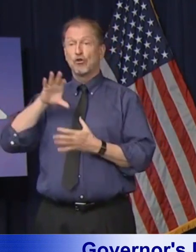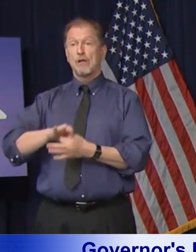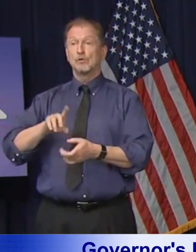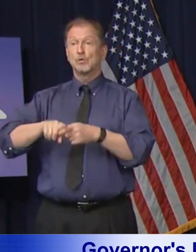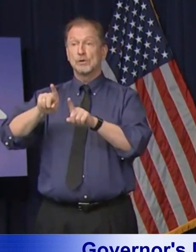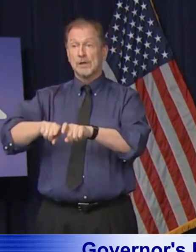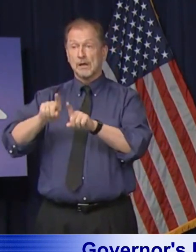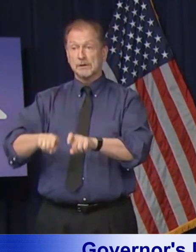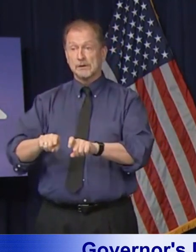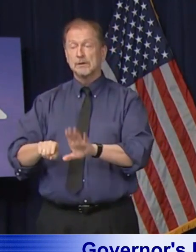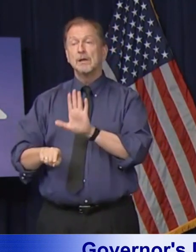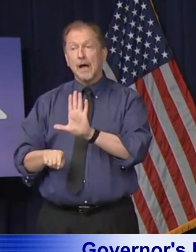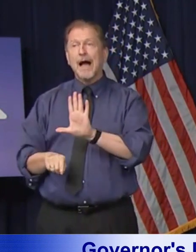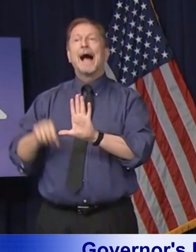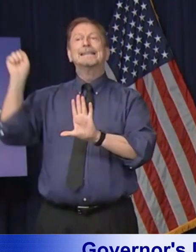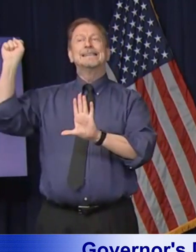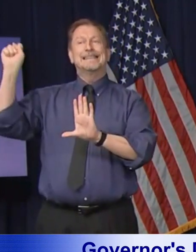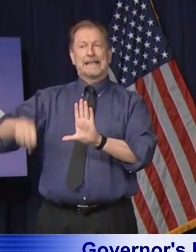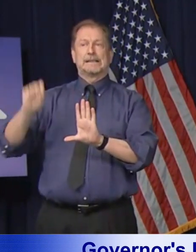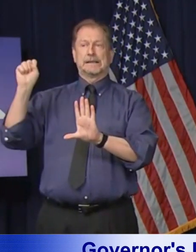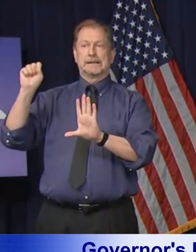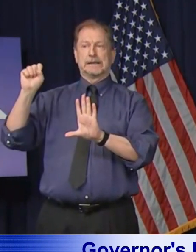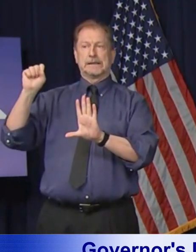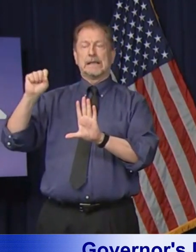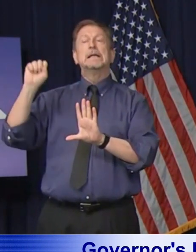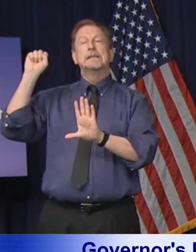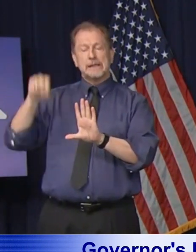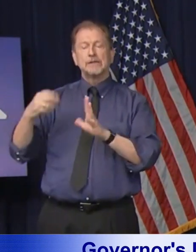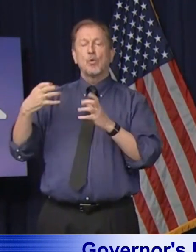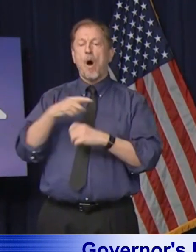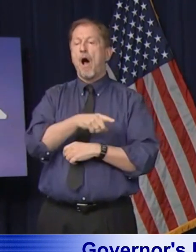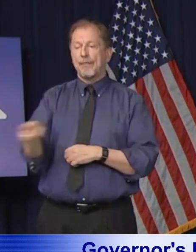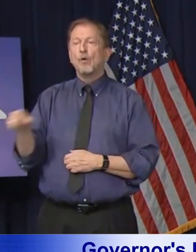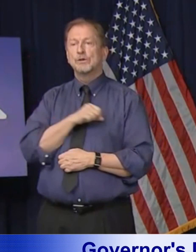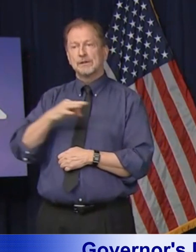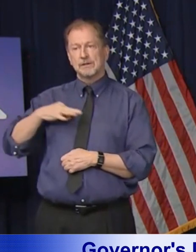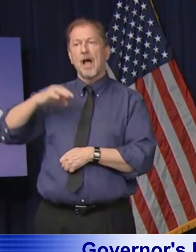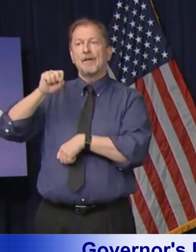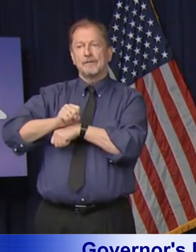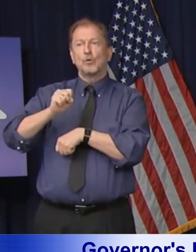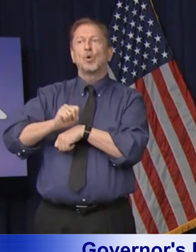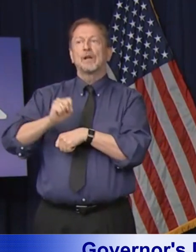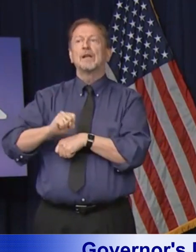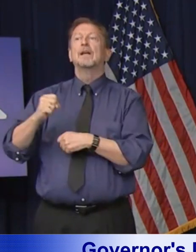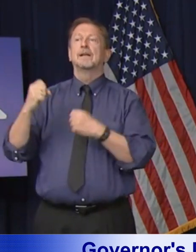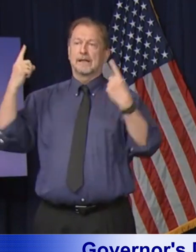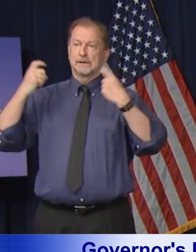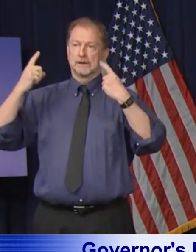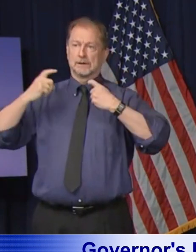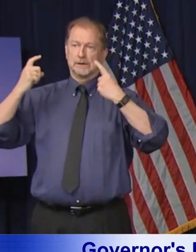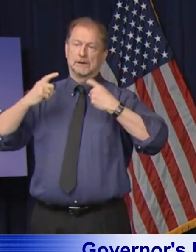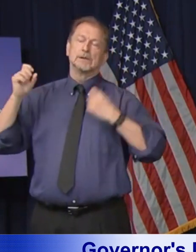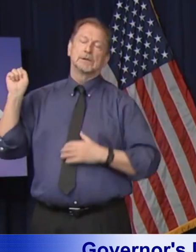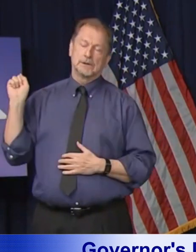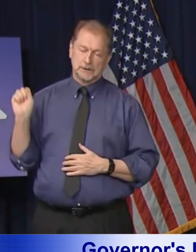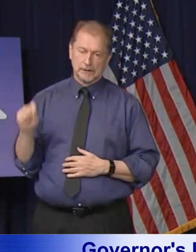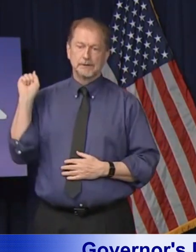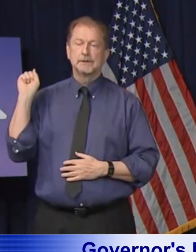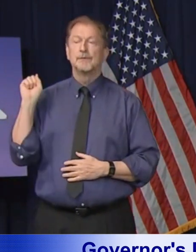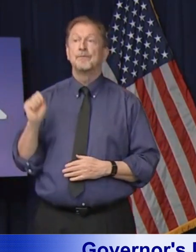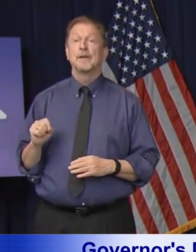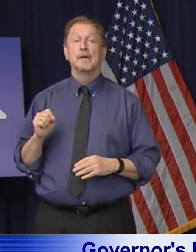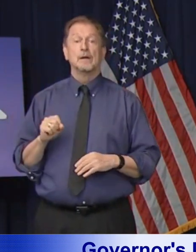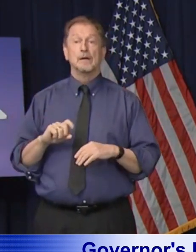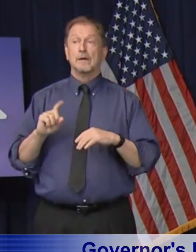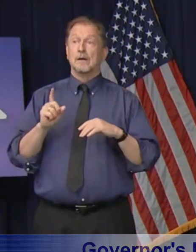We absolutely want people who are on staff and frontline work, who are